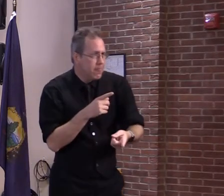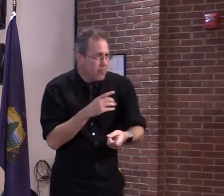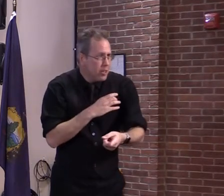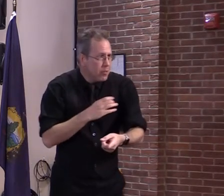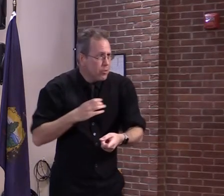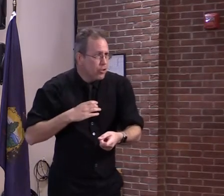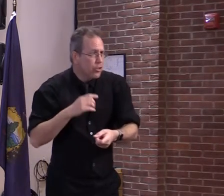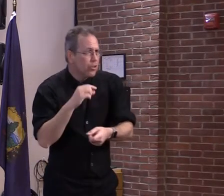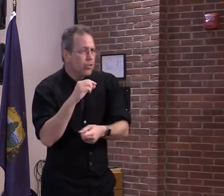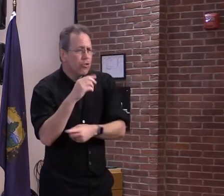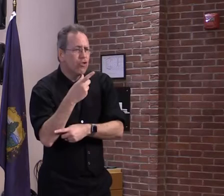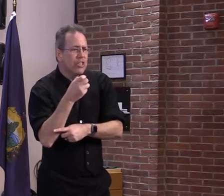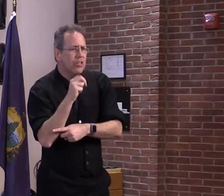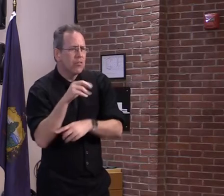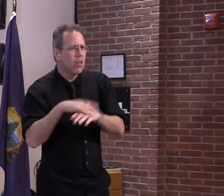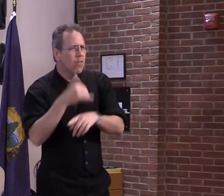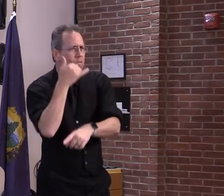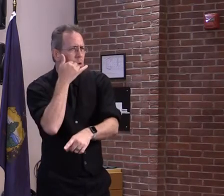or Secretary Clouser.